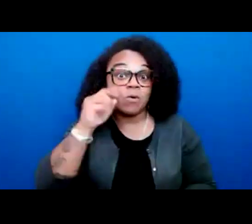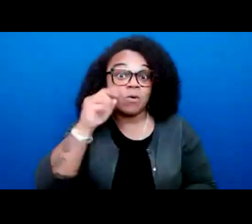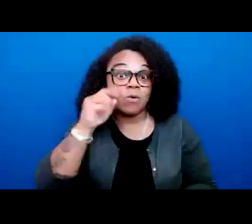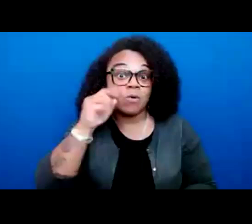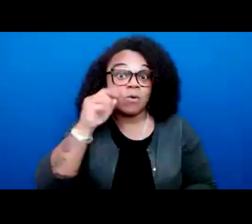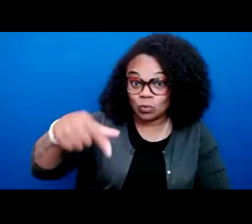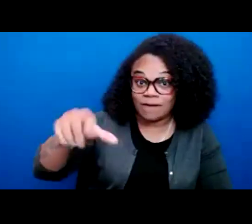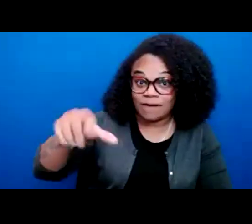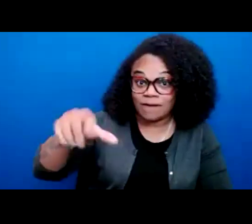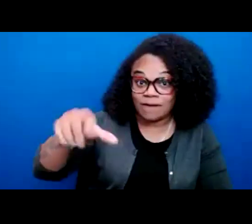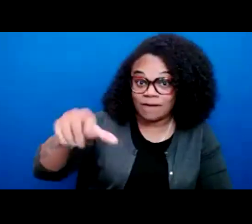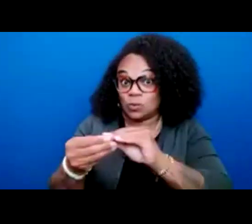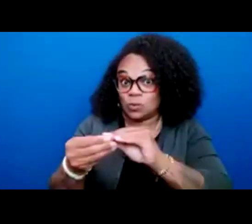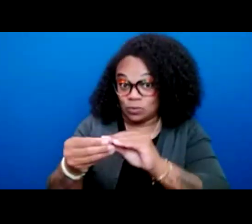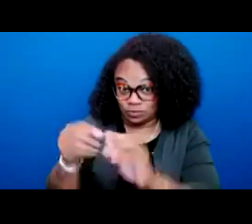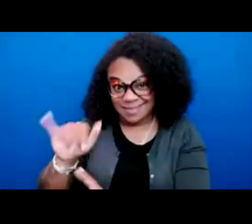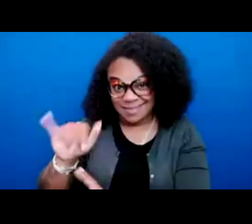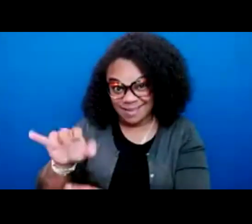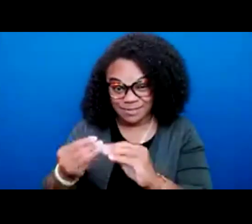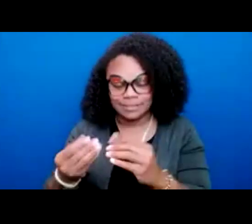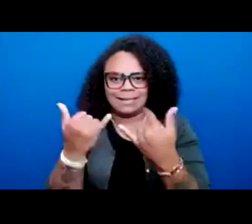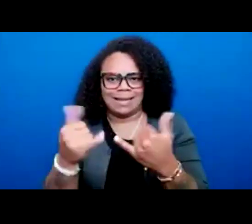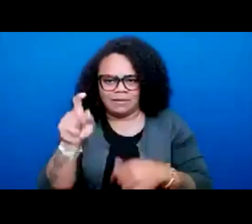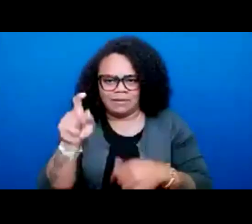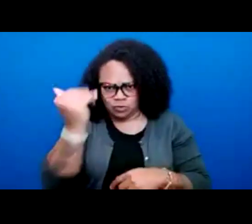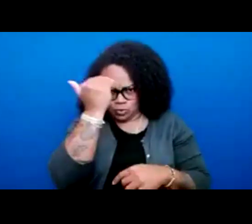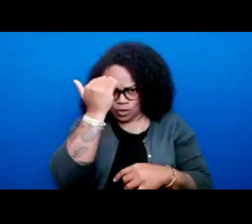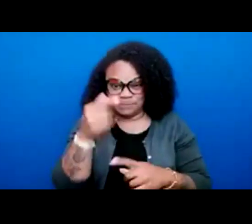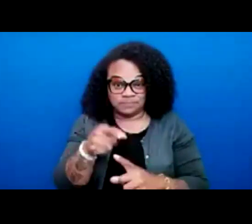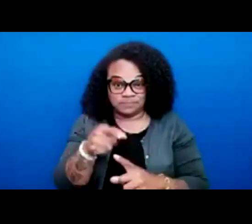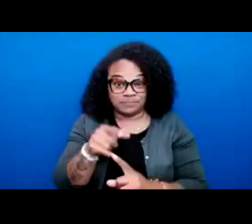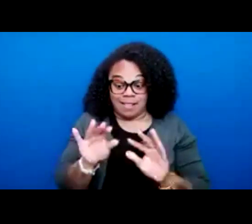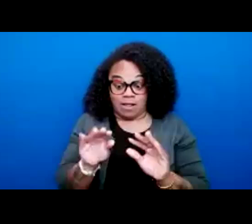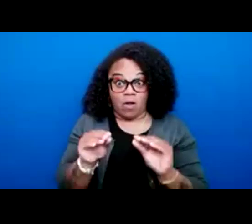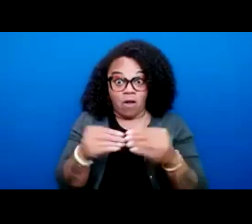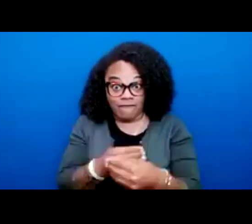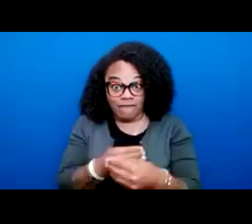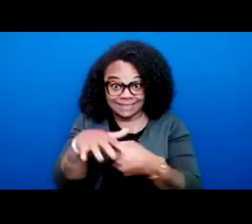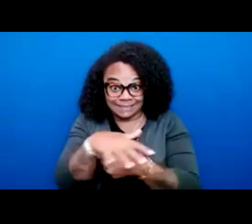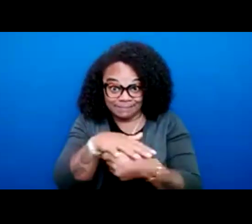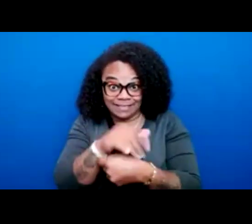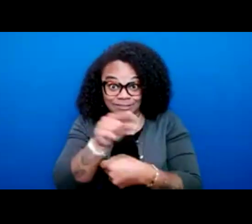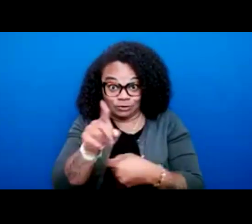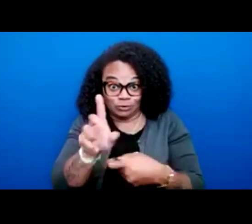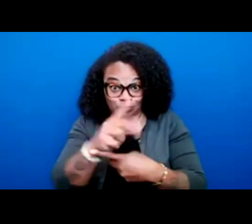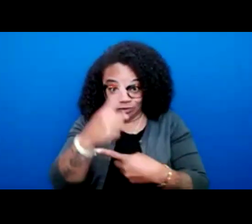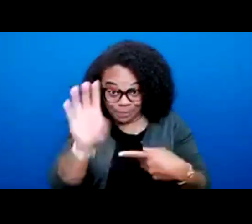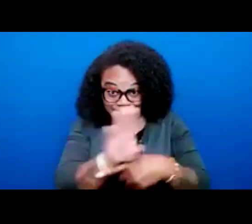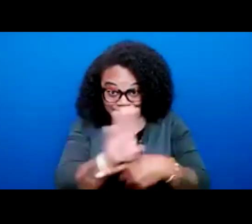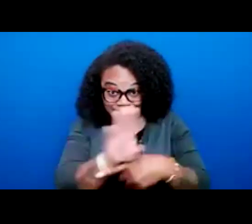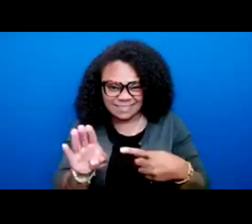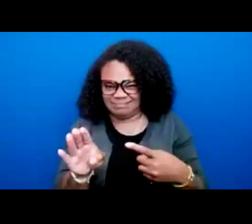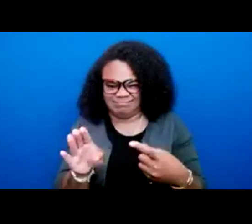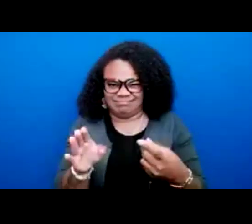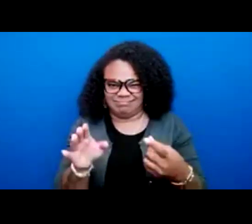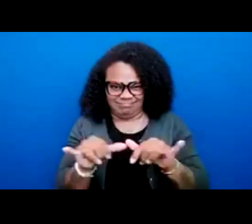that variable. Now we need to know what is the square footage of the space that you're using for your